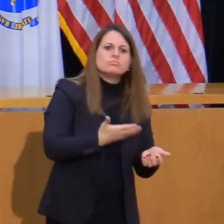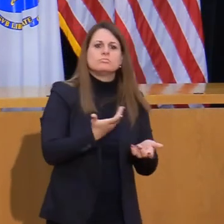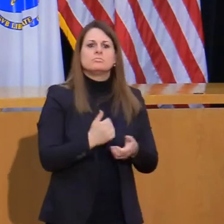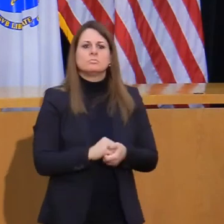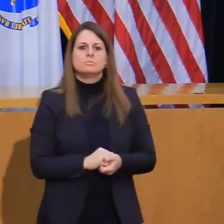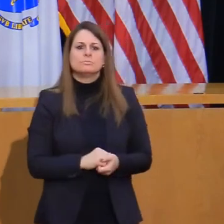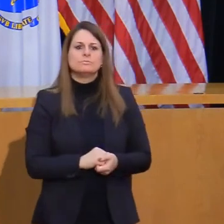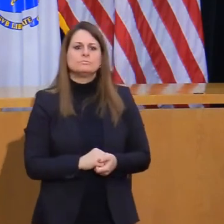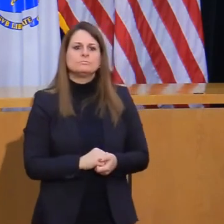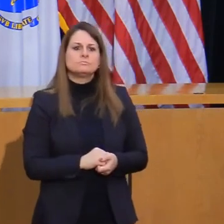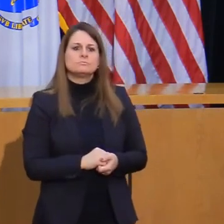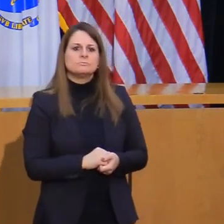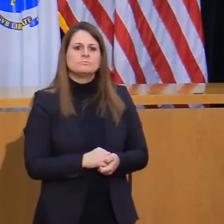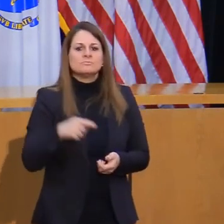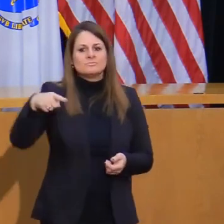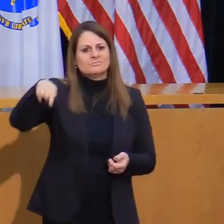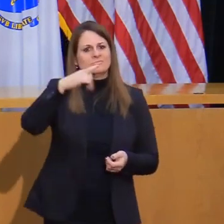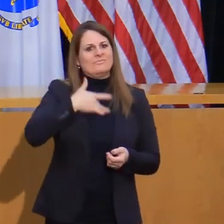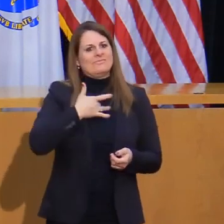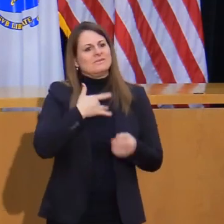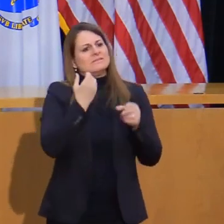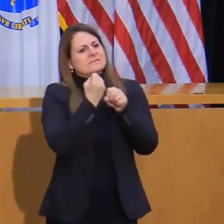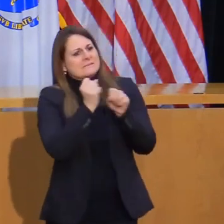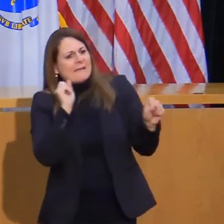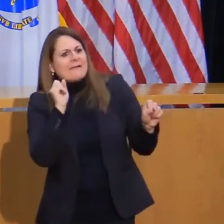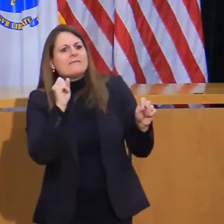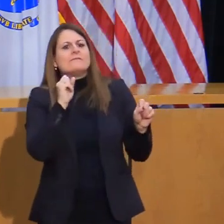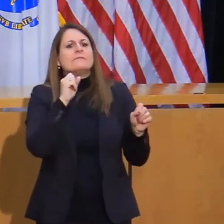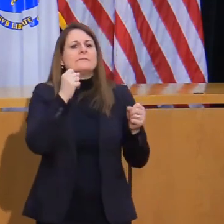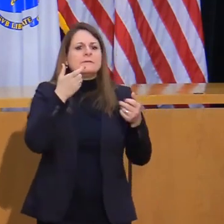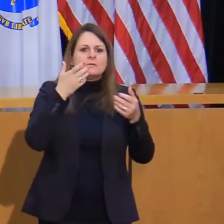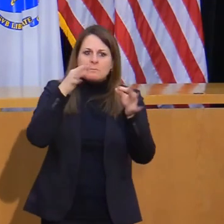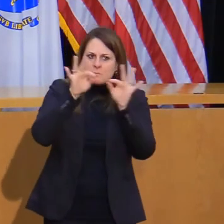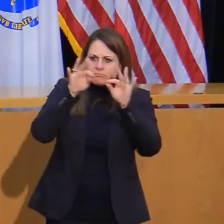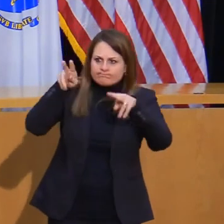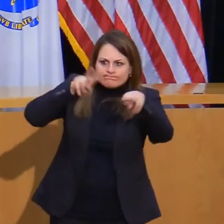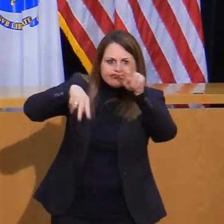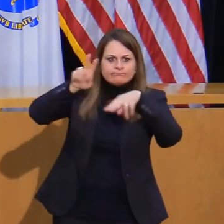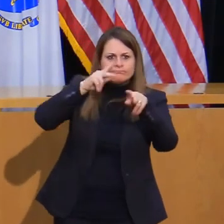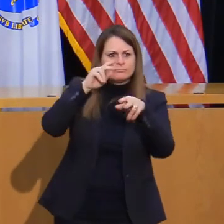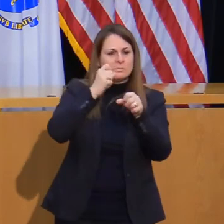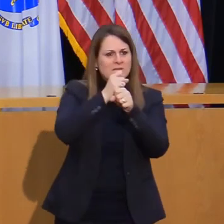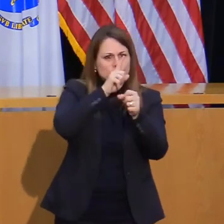sense of security about what's going on with COVID inside their facilities and their